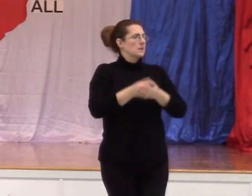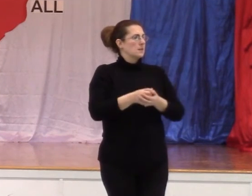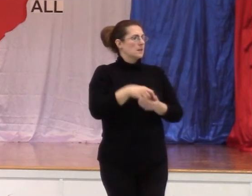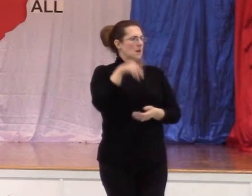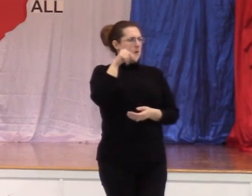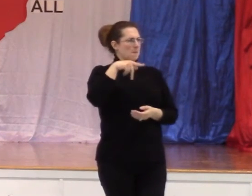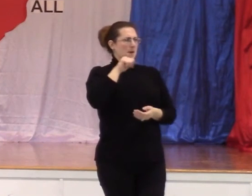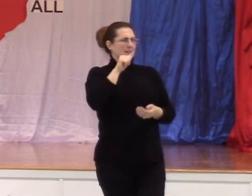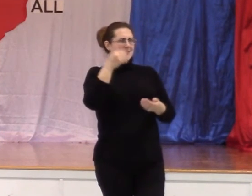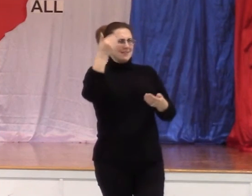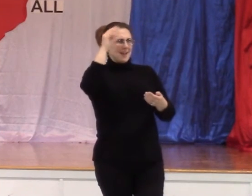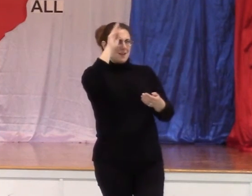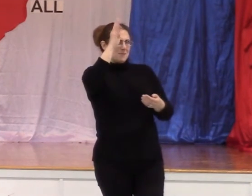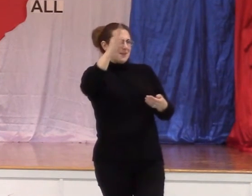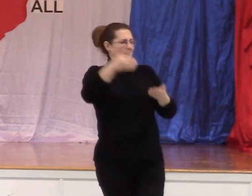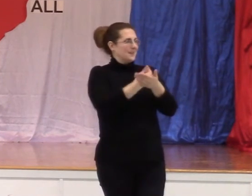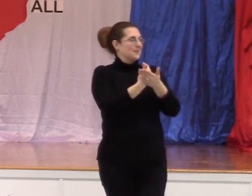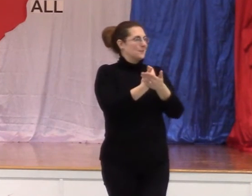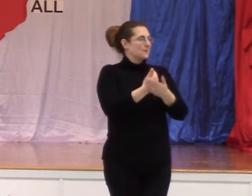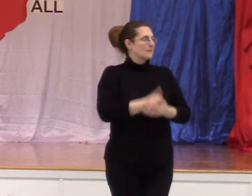Paul's not coming up with anything new.